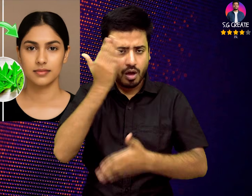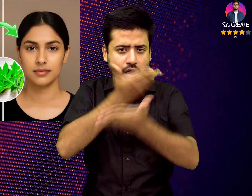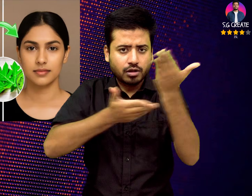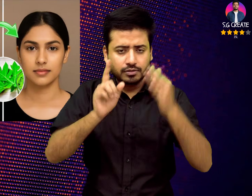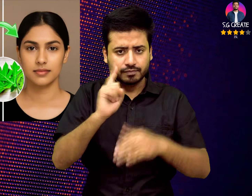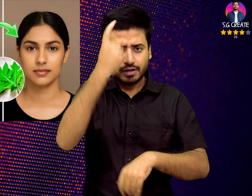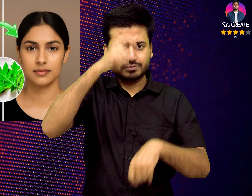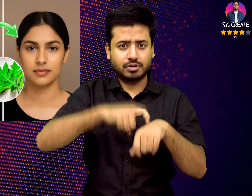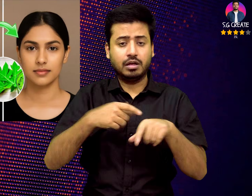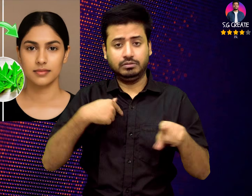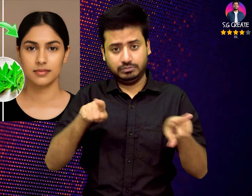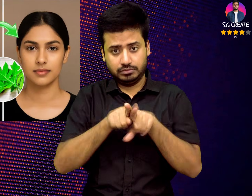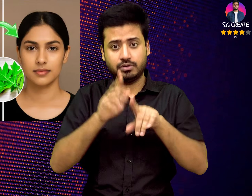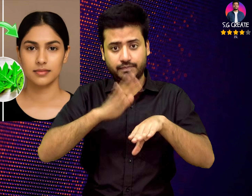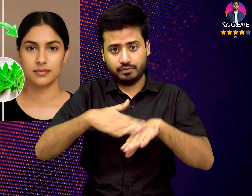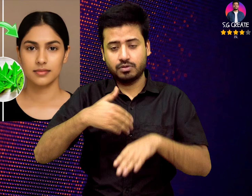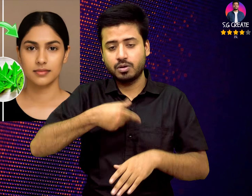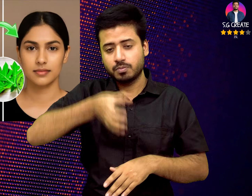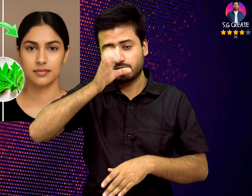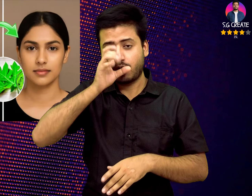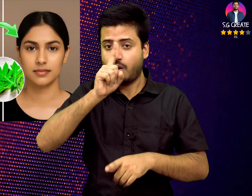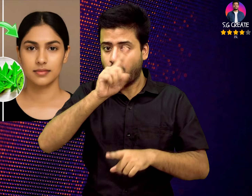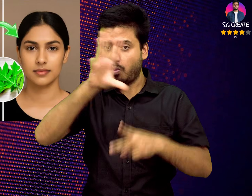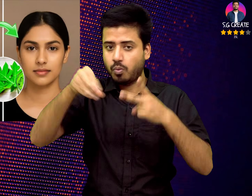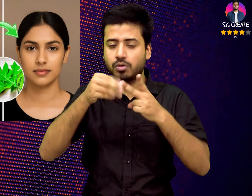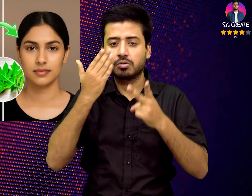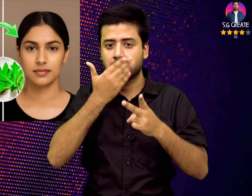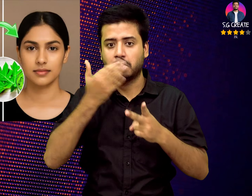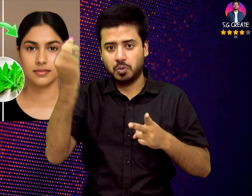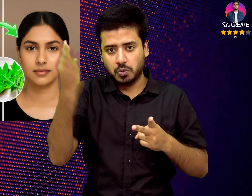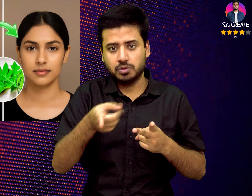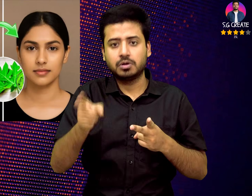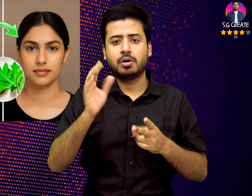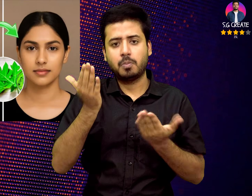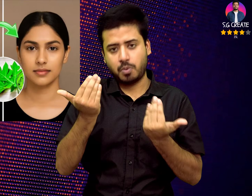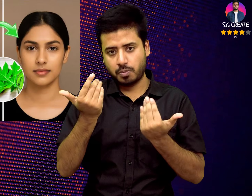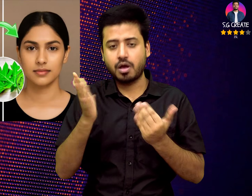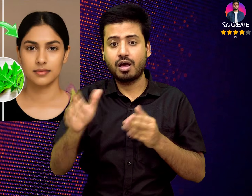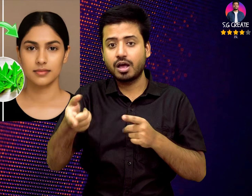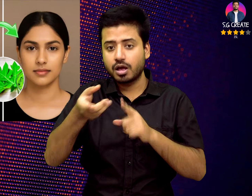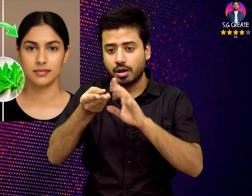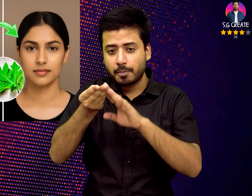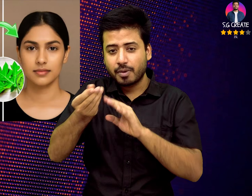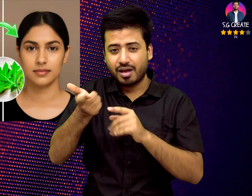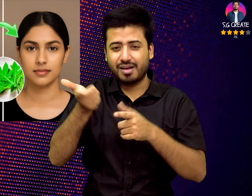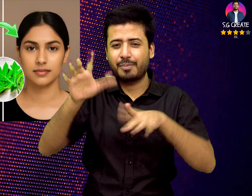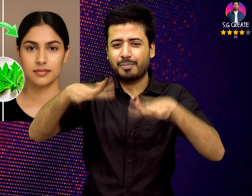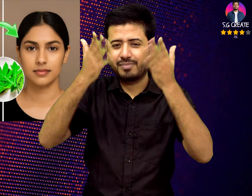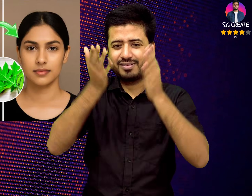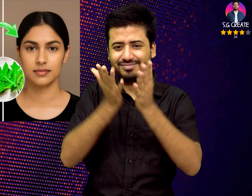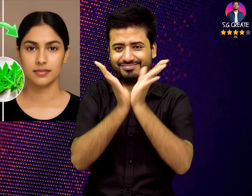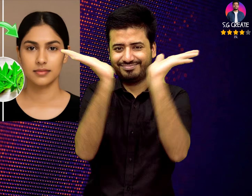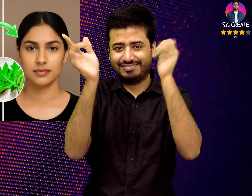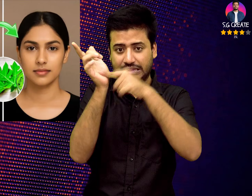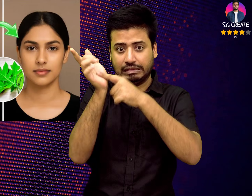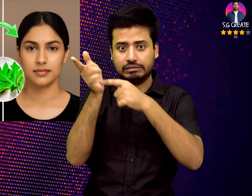freshly crushed leaf paste is applied to the skin, the enzymes selectively dissolve inactive proteins and digest the cellular